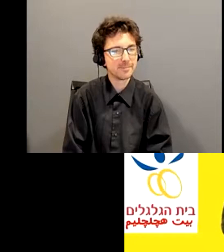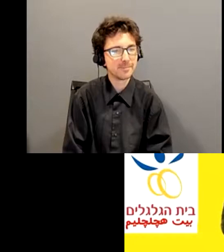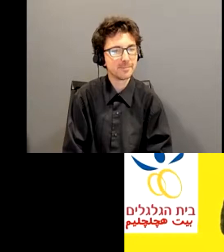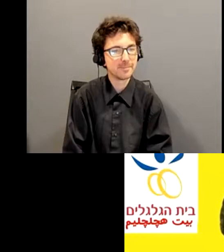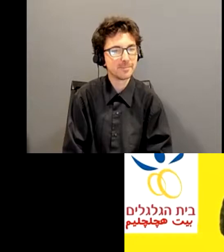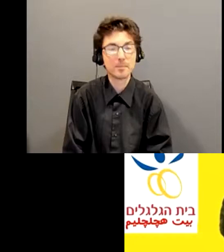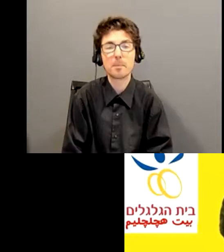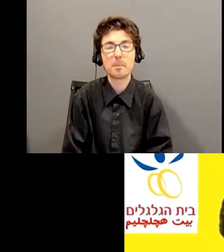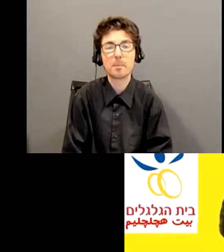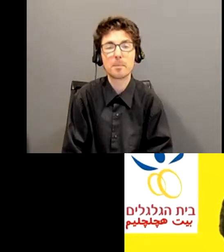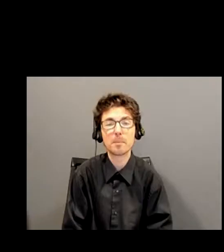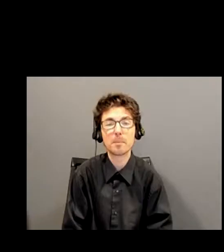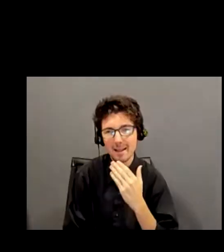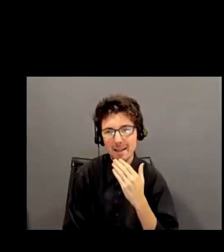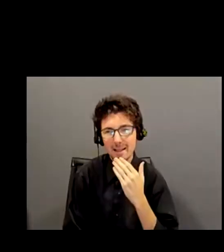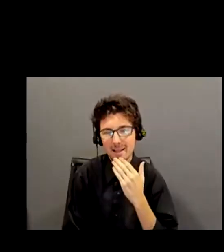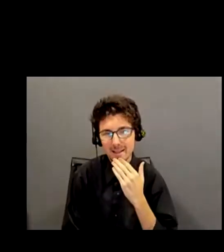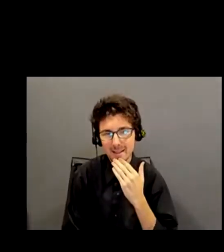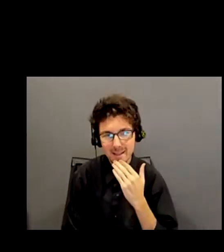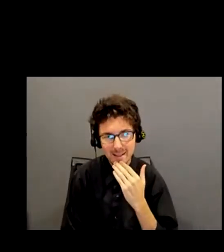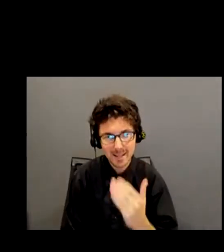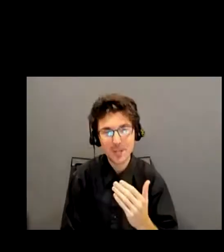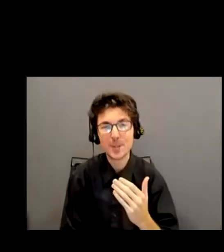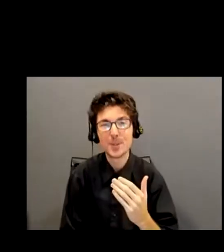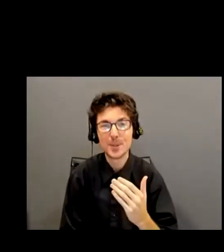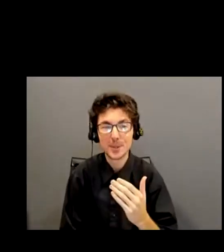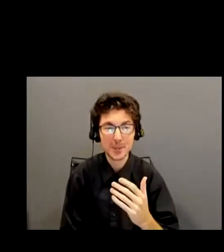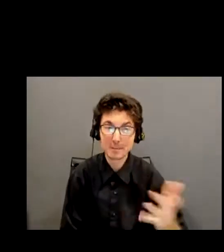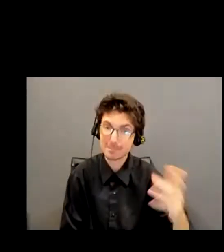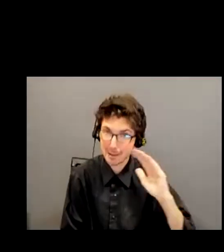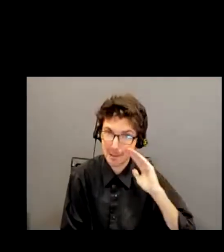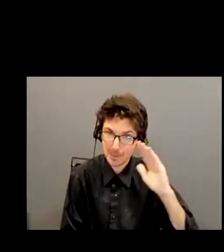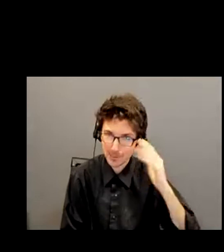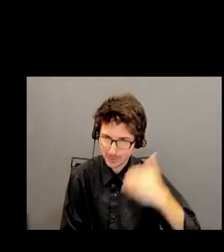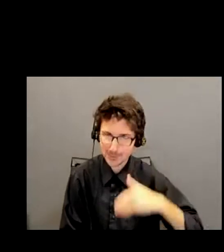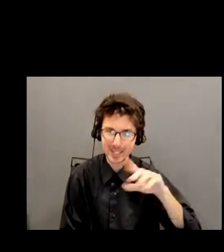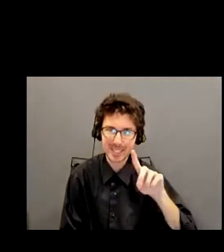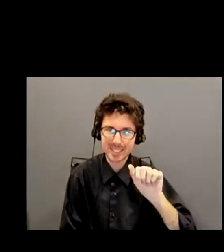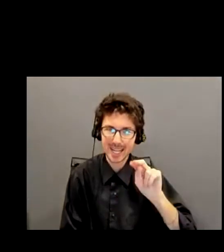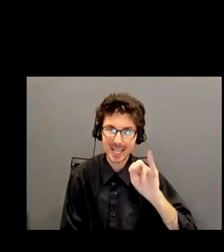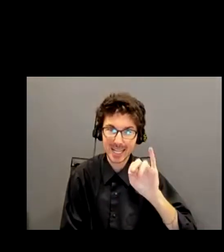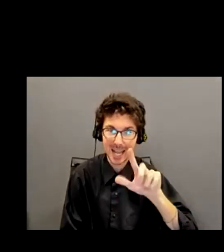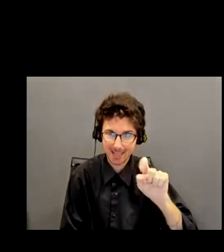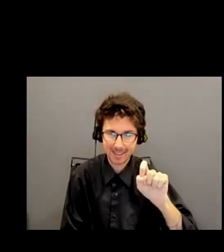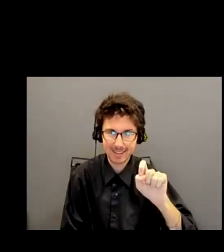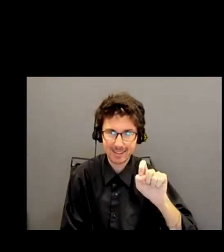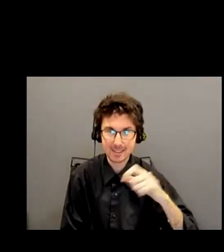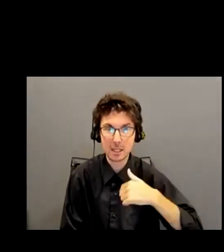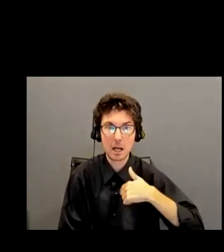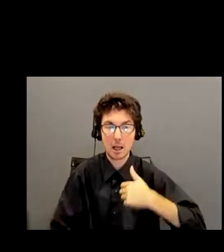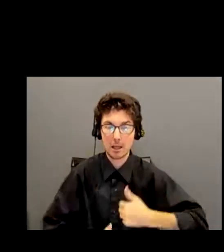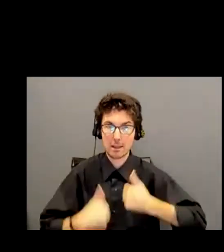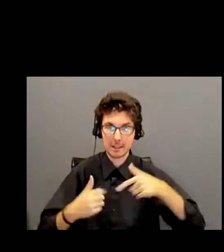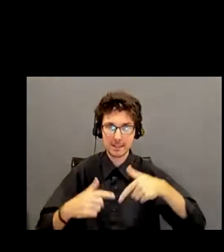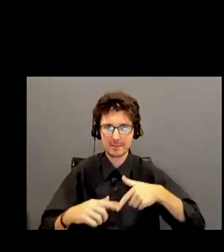Thank you very much. So hi, I'm Danielle. I live in Kibbutz Mefalsim in the